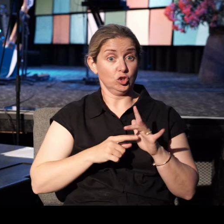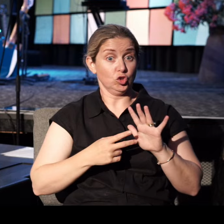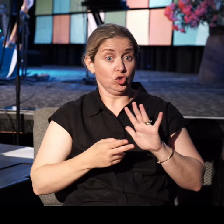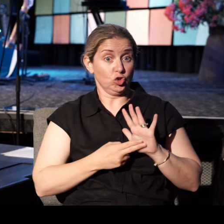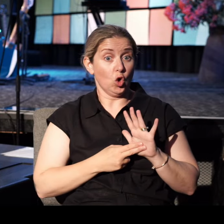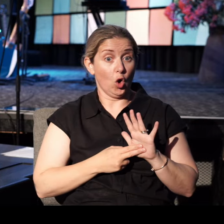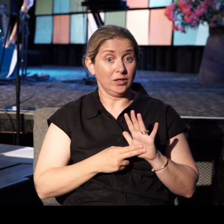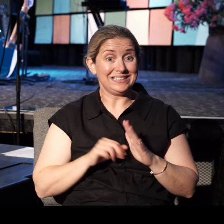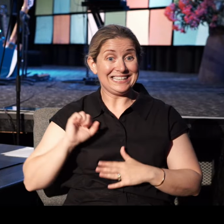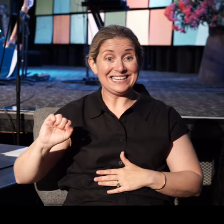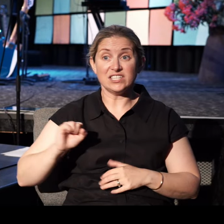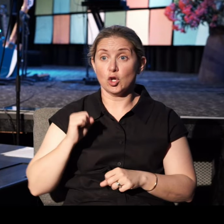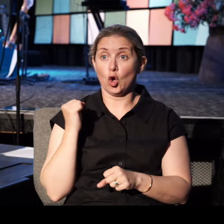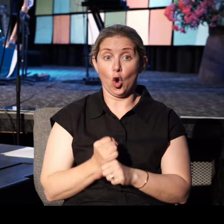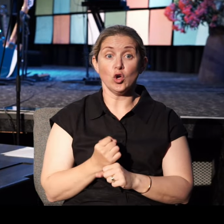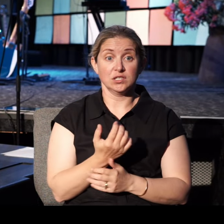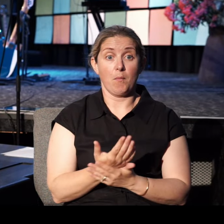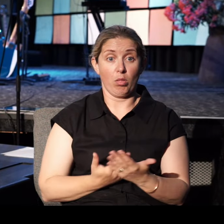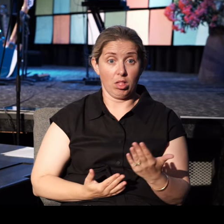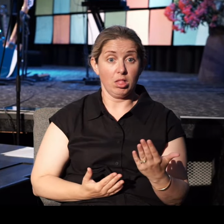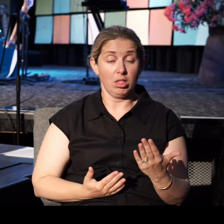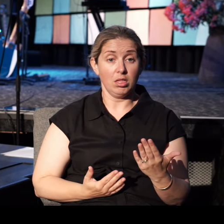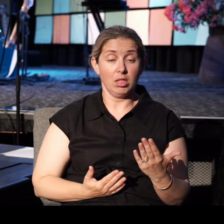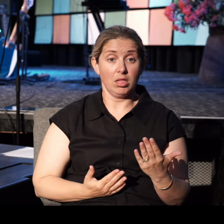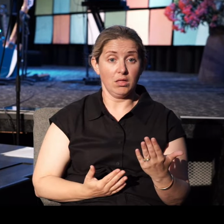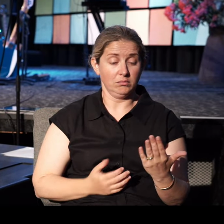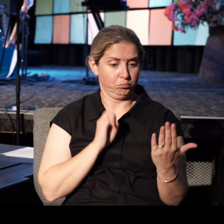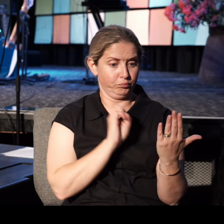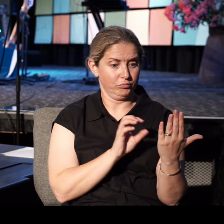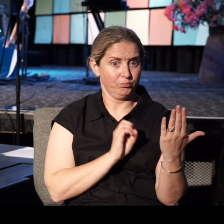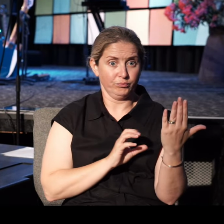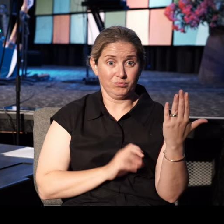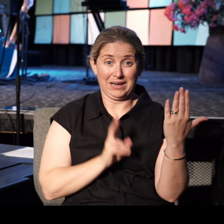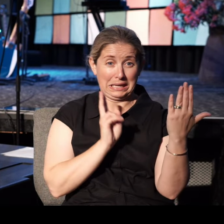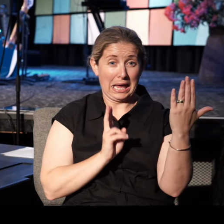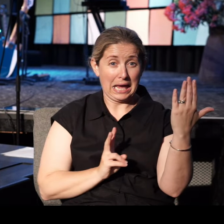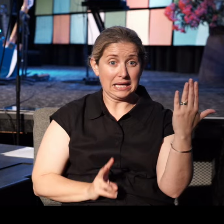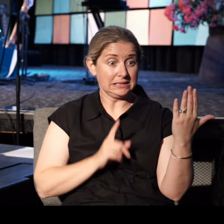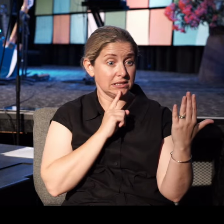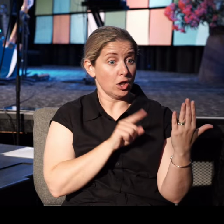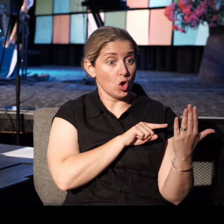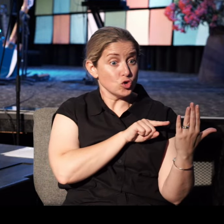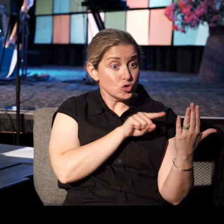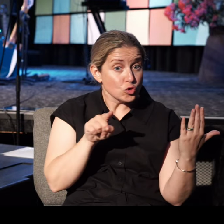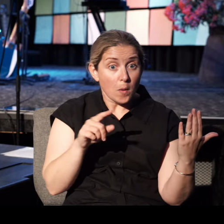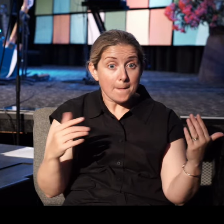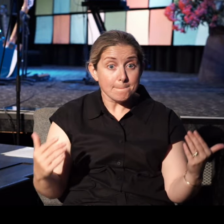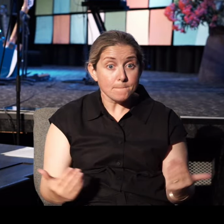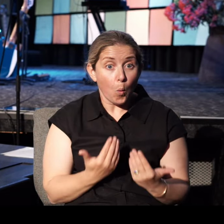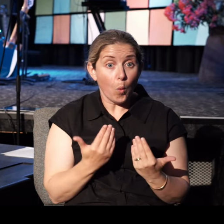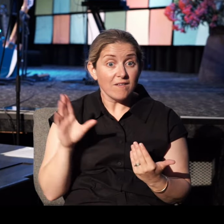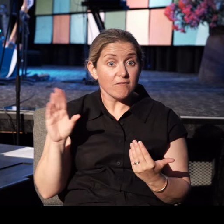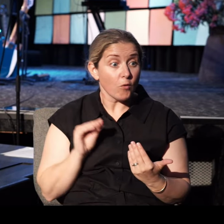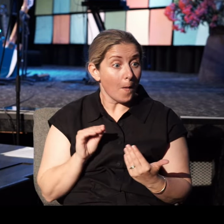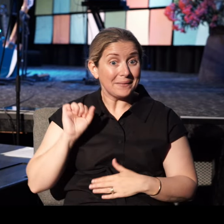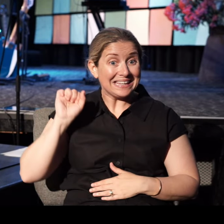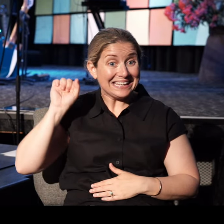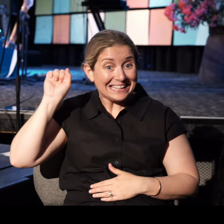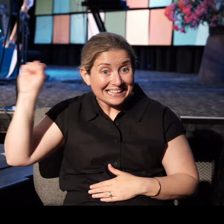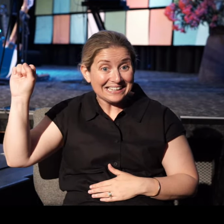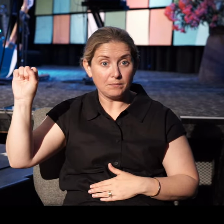Gospel, there's so much that aligns with John's Gospel and through 1 John. Children born not of natural descent or a husband's will, but born